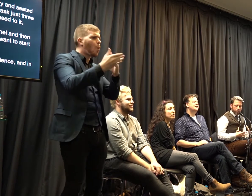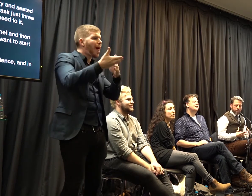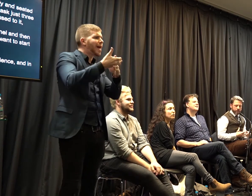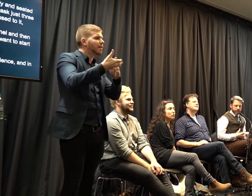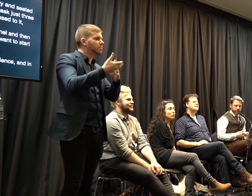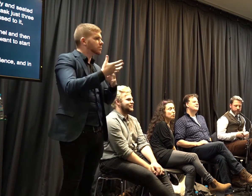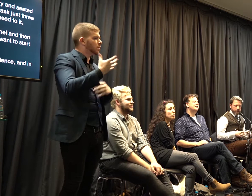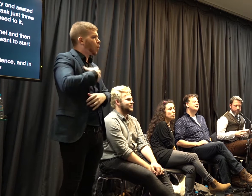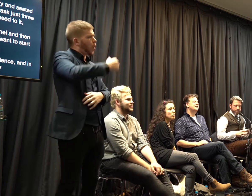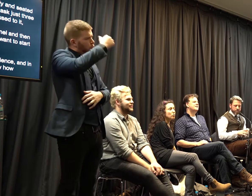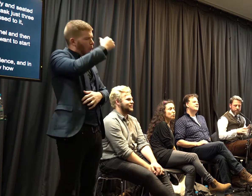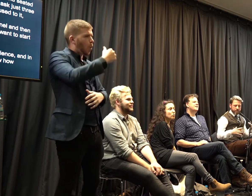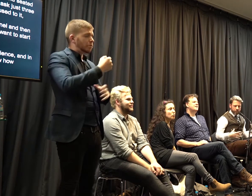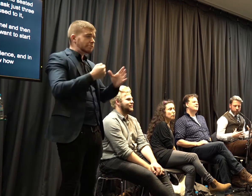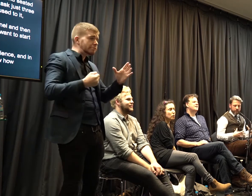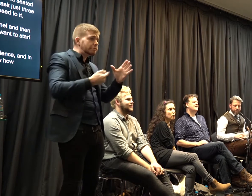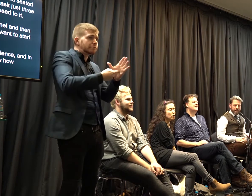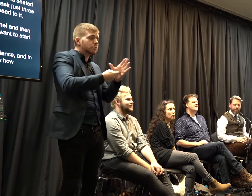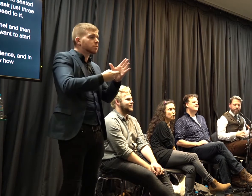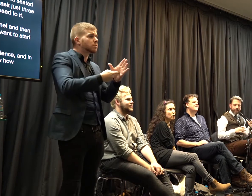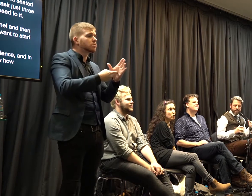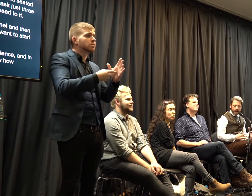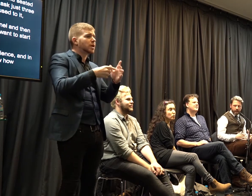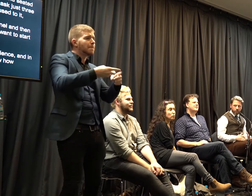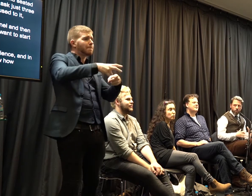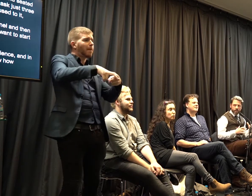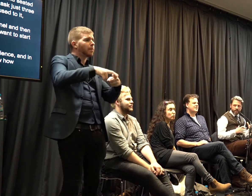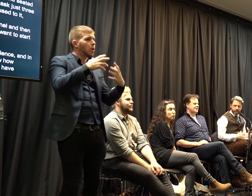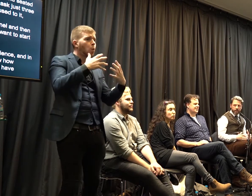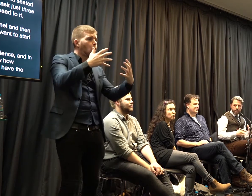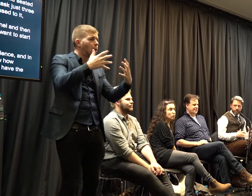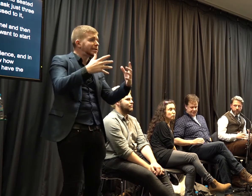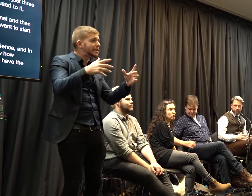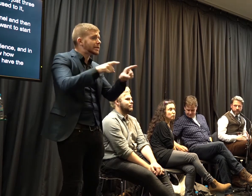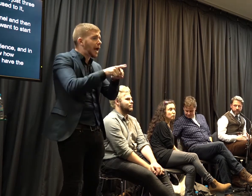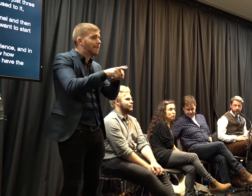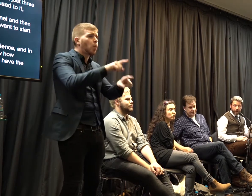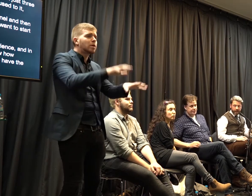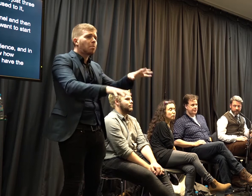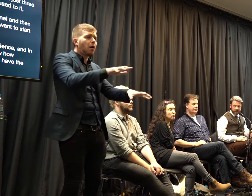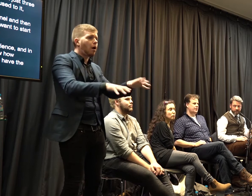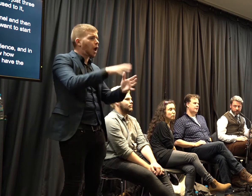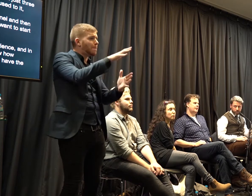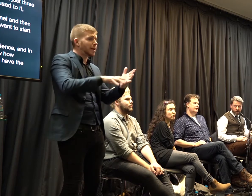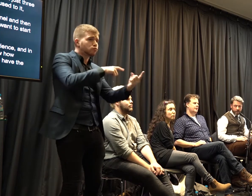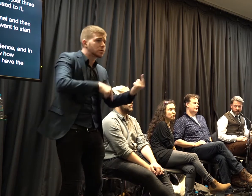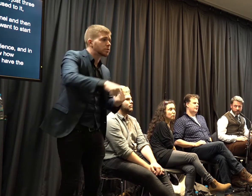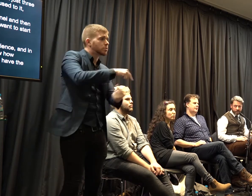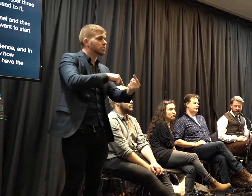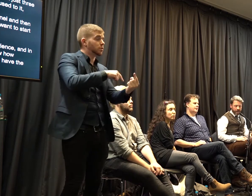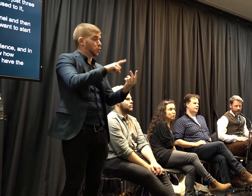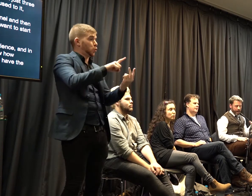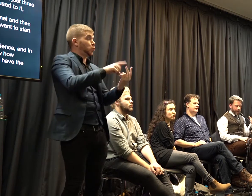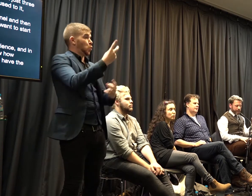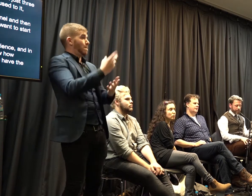how important is it that members of an audience have the same or similar experiences? And, 2-part